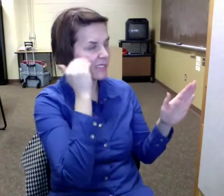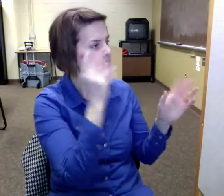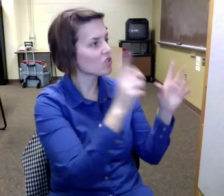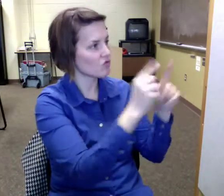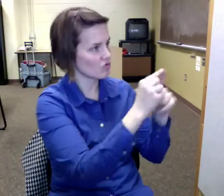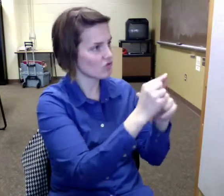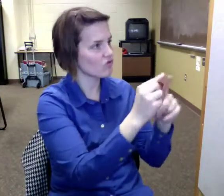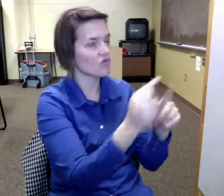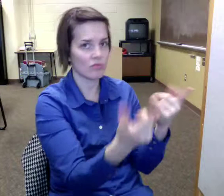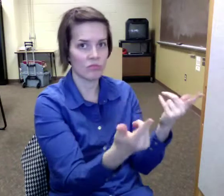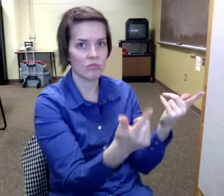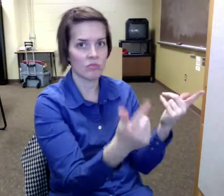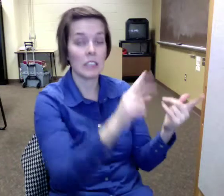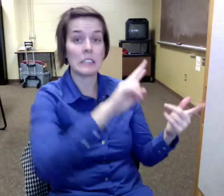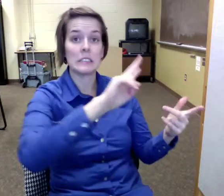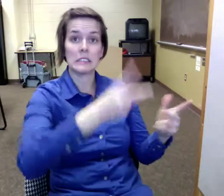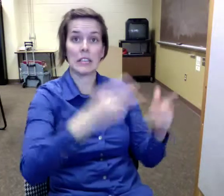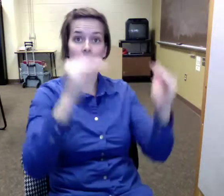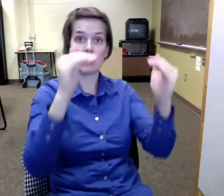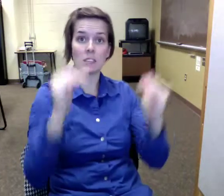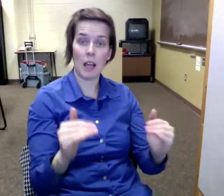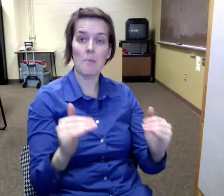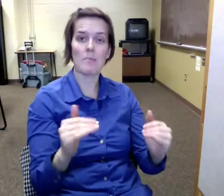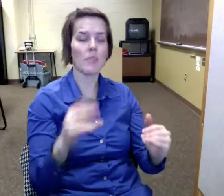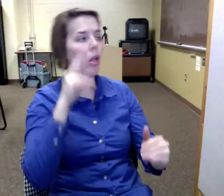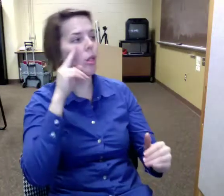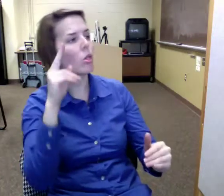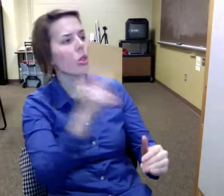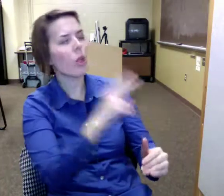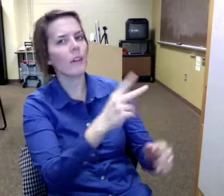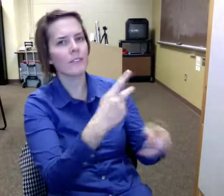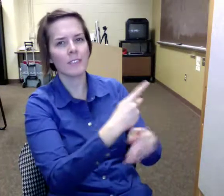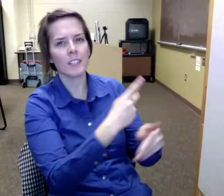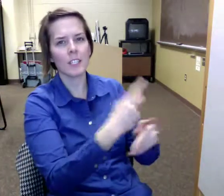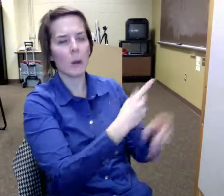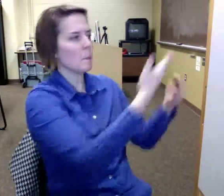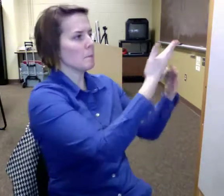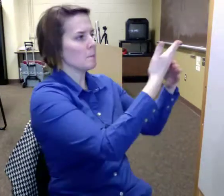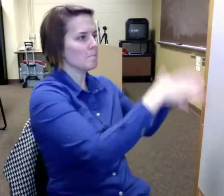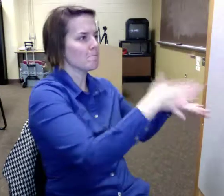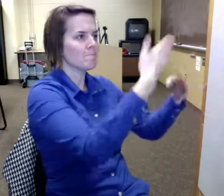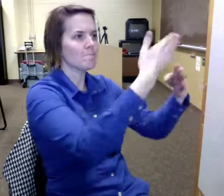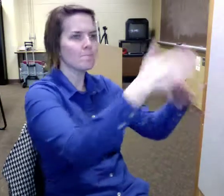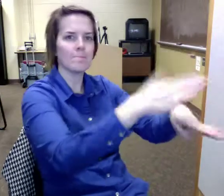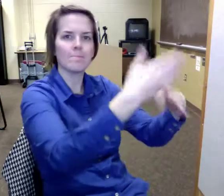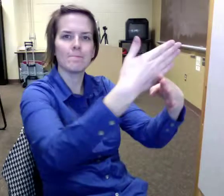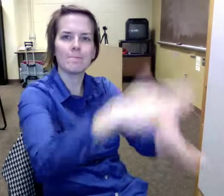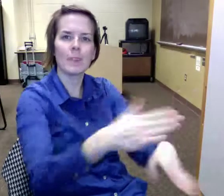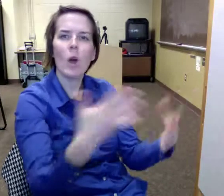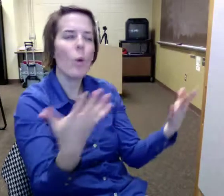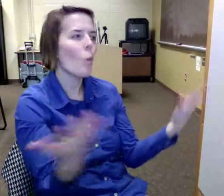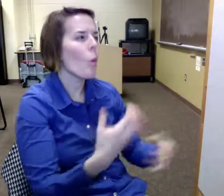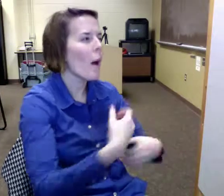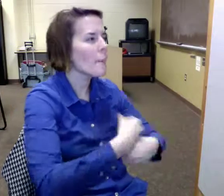at your topic and see if you can figure out what it's made up of, if you can break it into simple subtopics. Now, all topics are made up